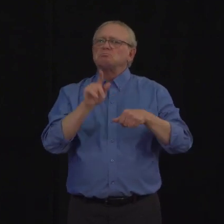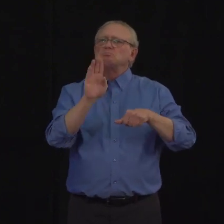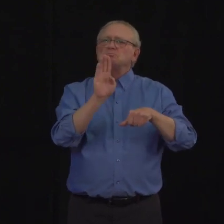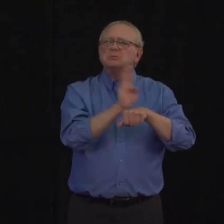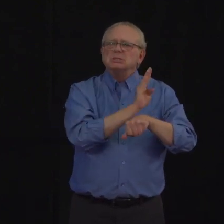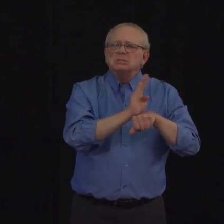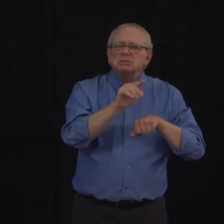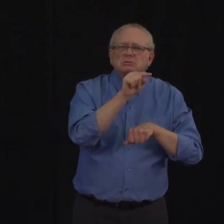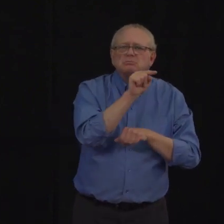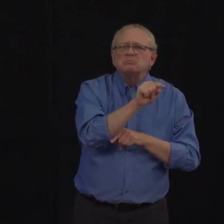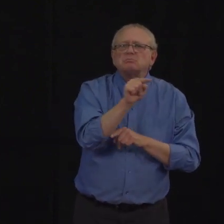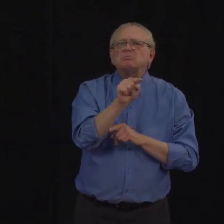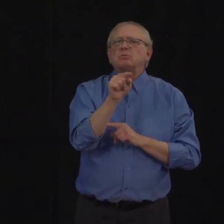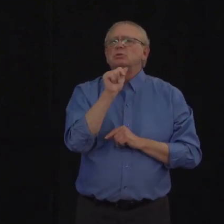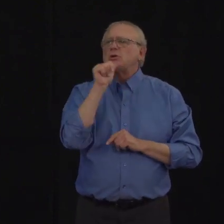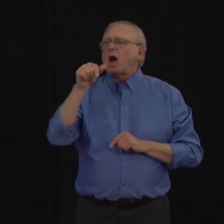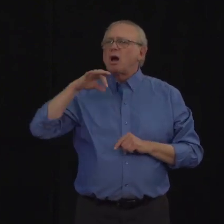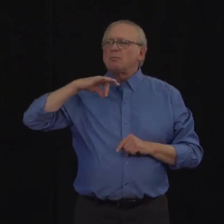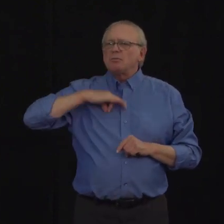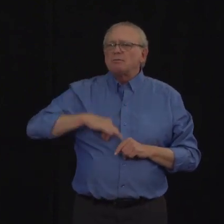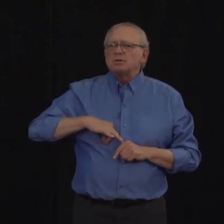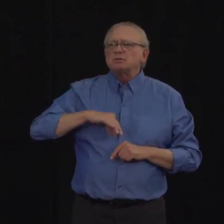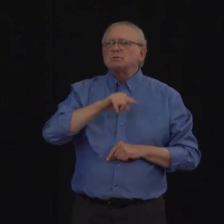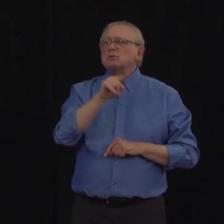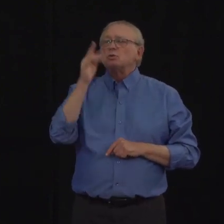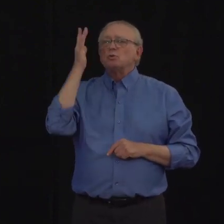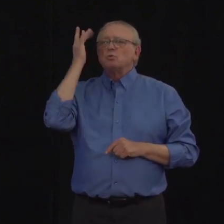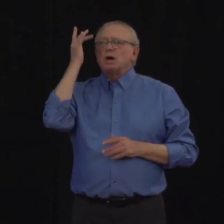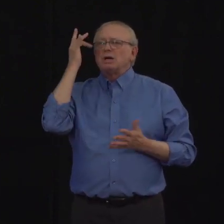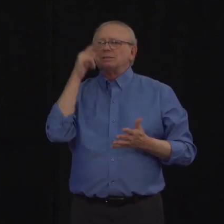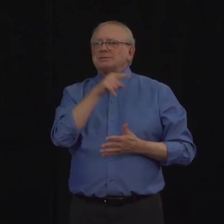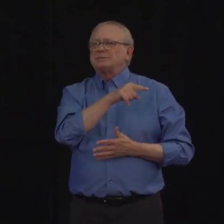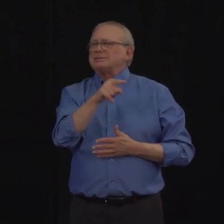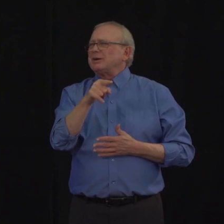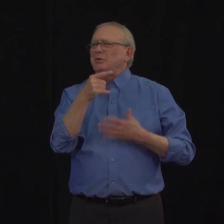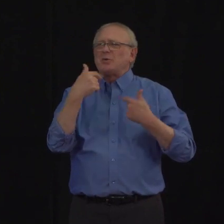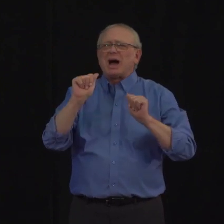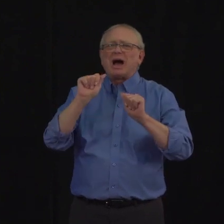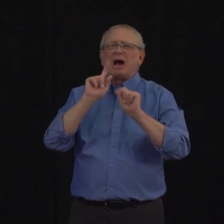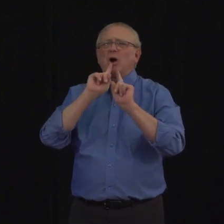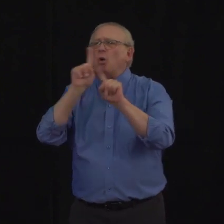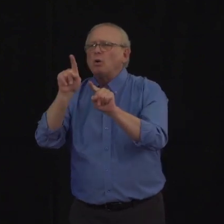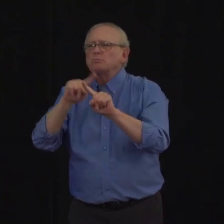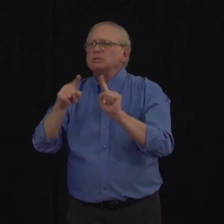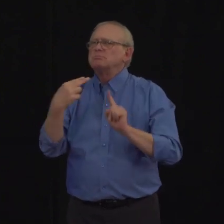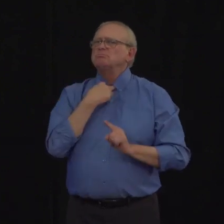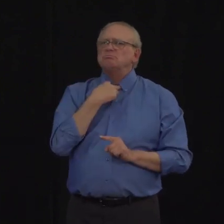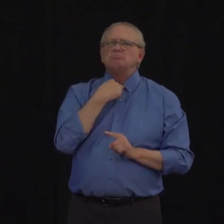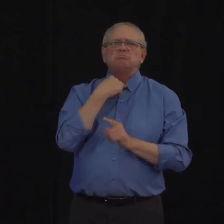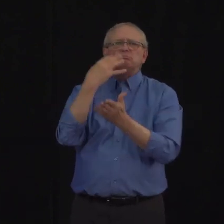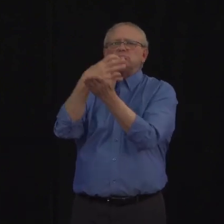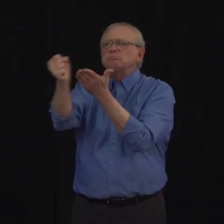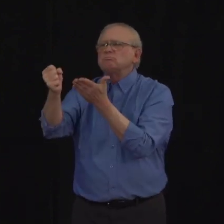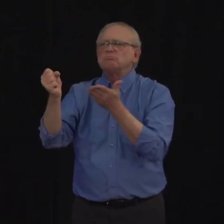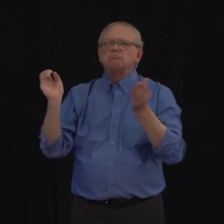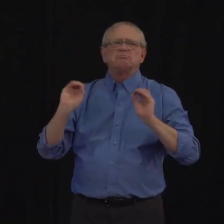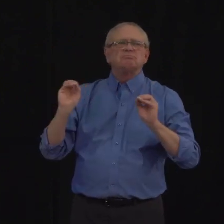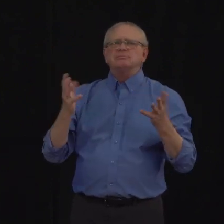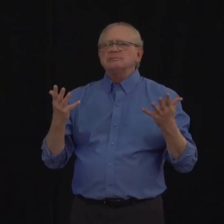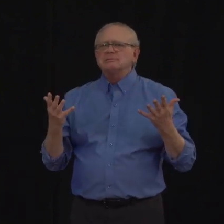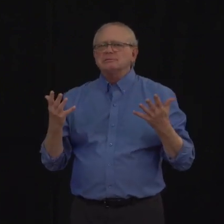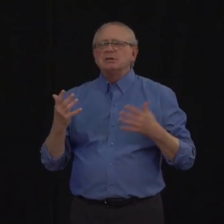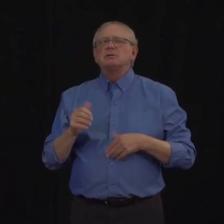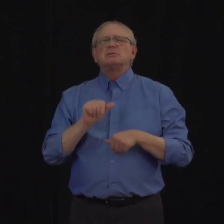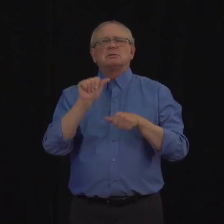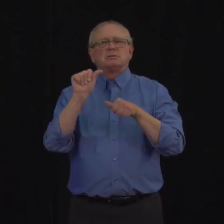interrupted. Thanks to the procurement expertise and relationships we've built in Alberta, we've been able to meet the demand despite